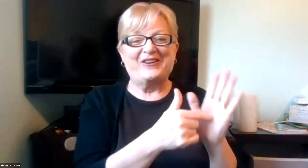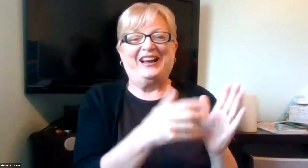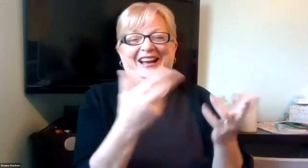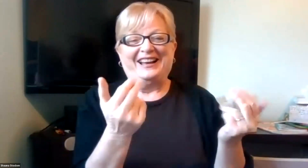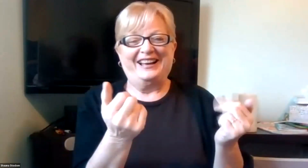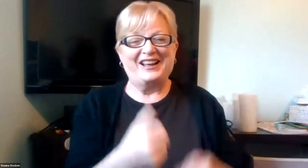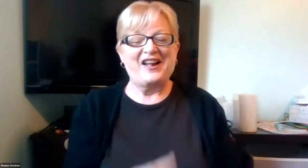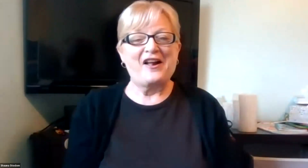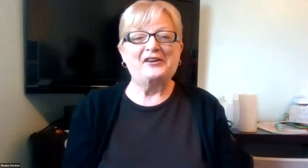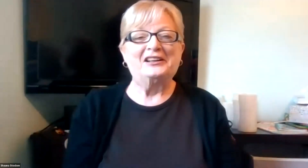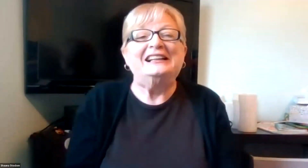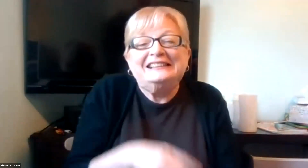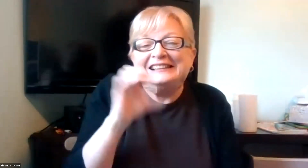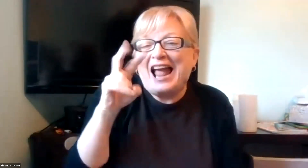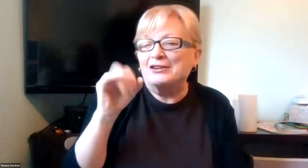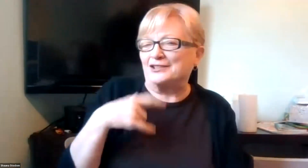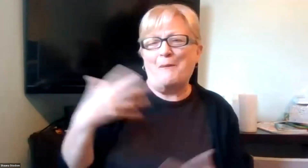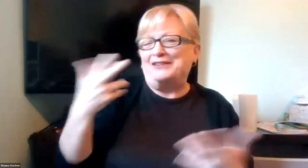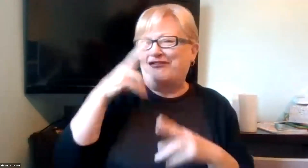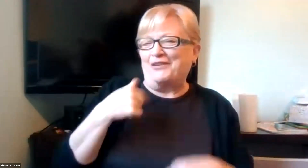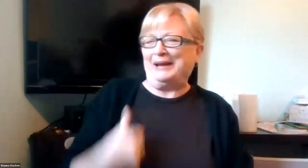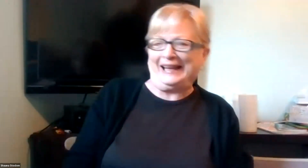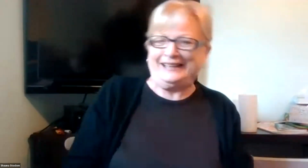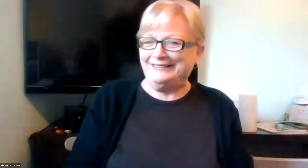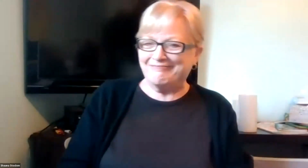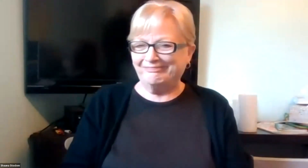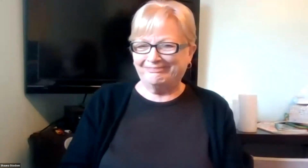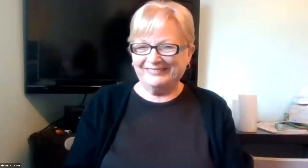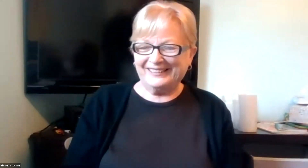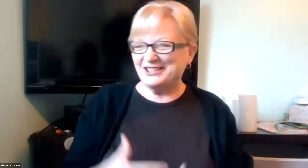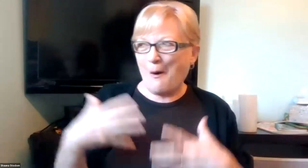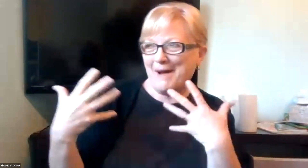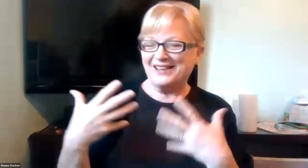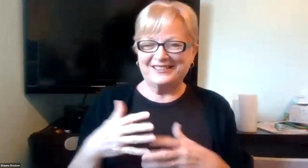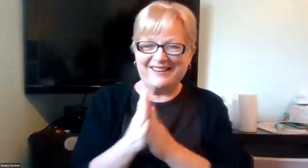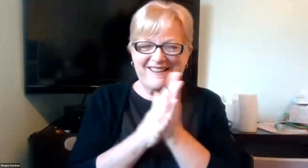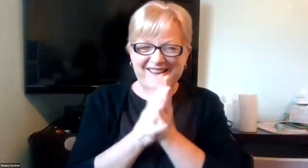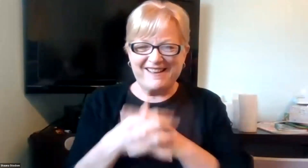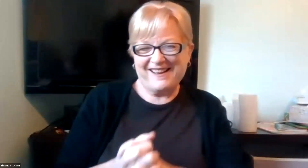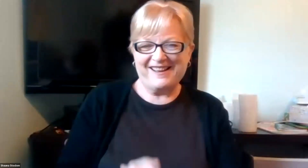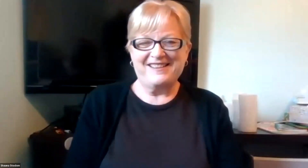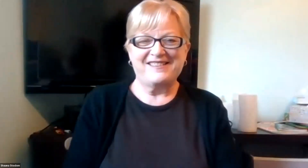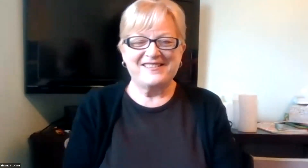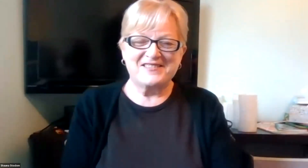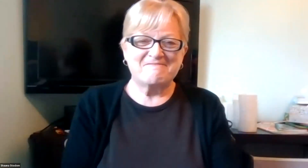Which is way too much fun for me. But that's way too much.